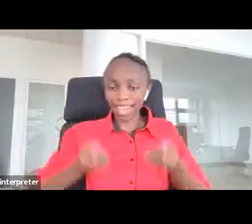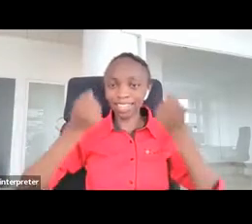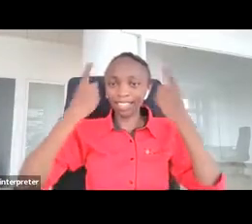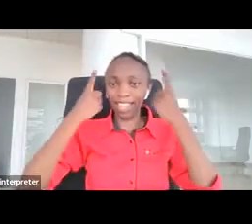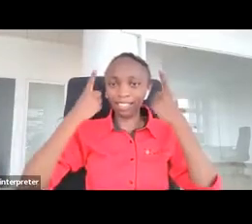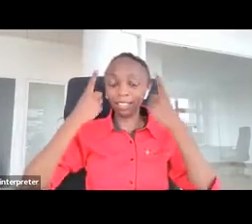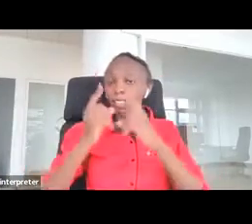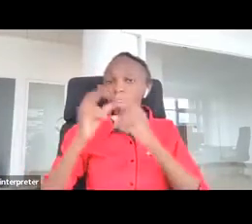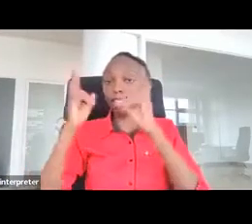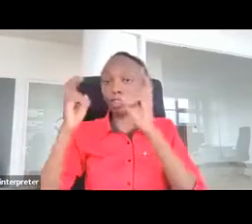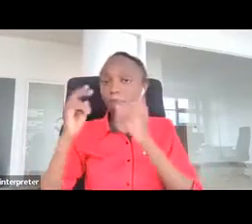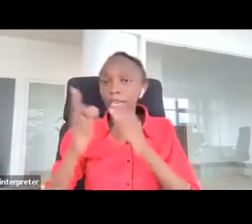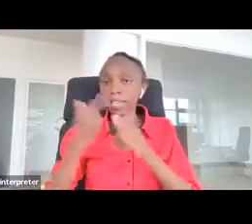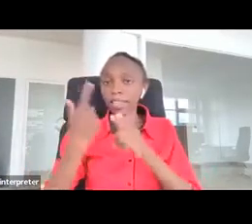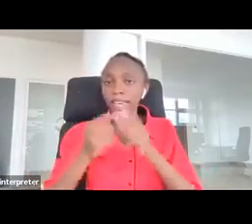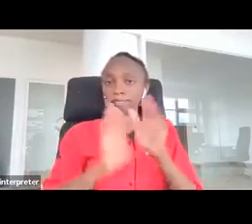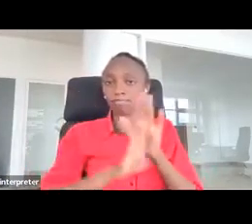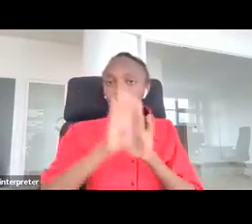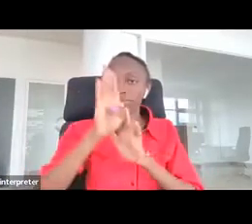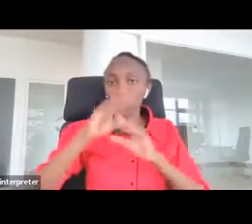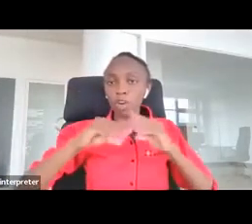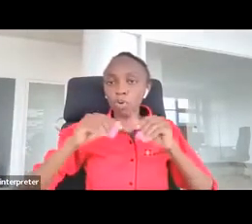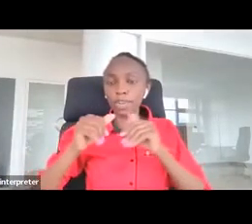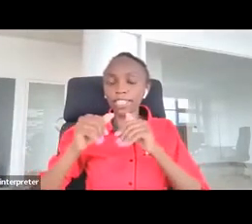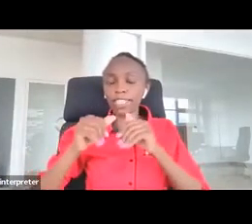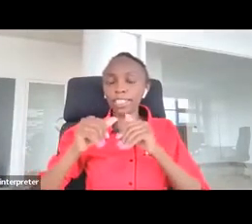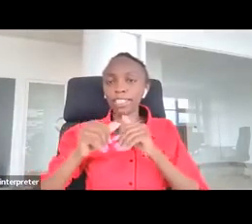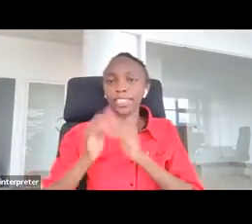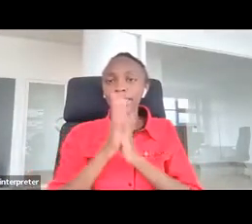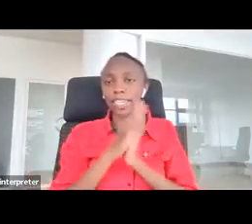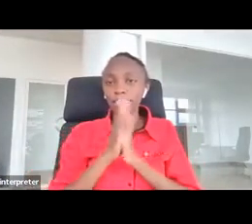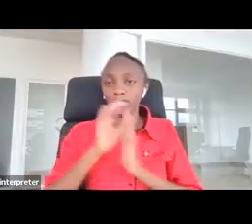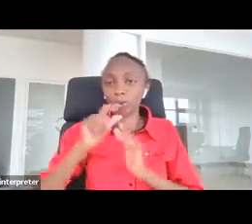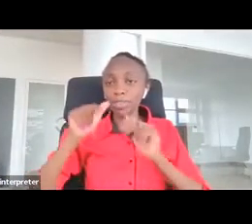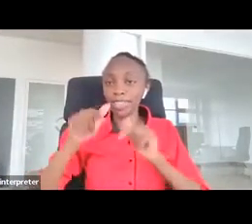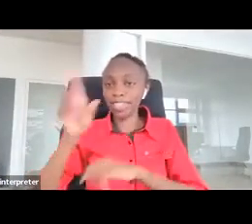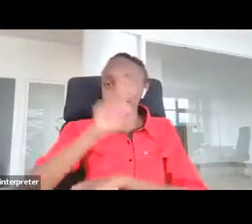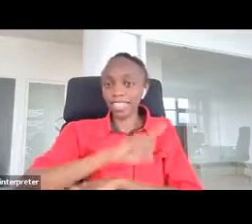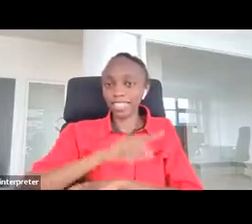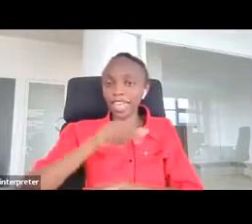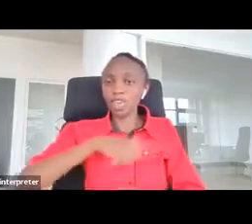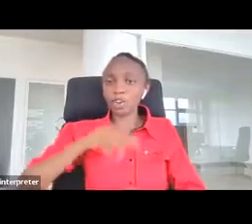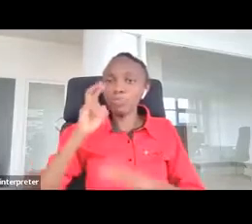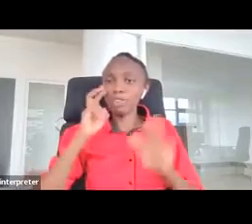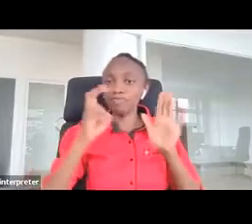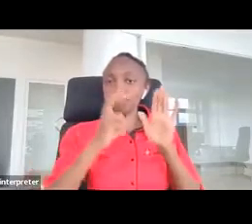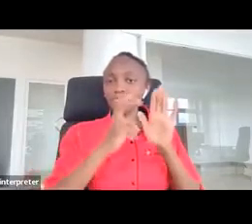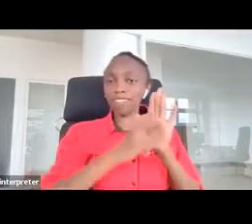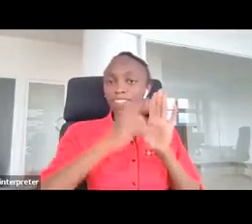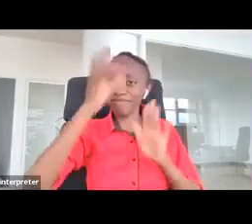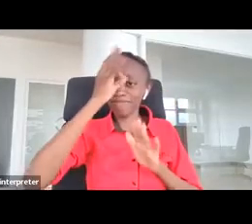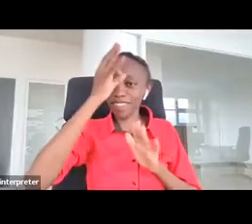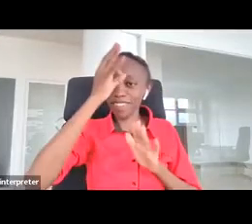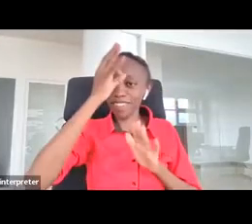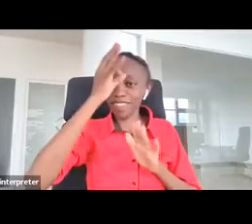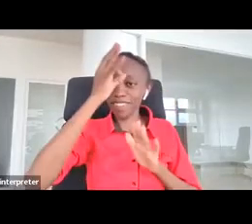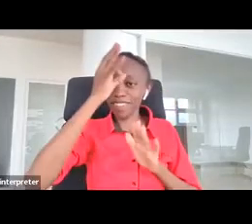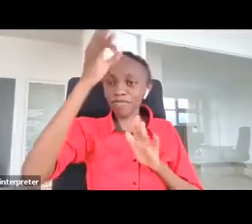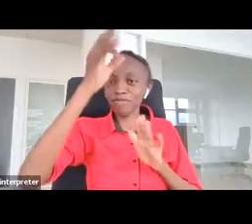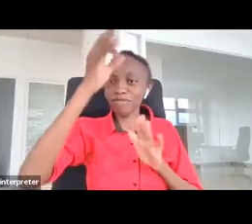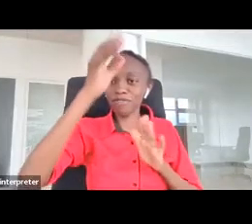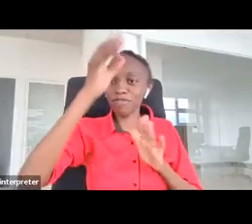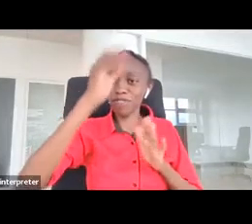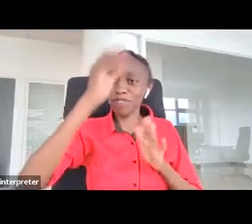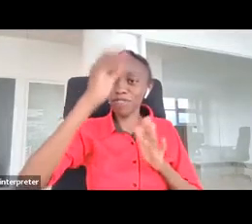essays. And so today is that day where we recognize our future writers. And I'm so